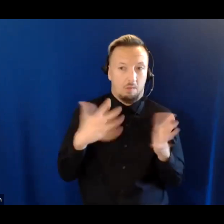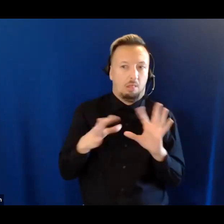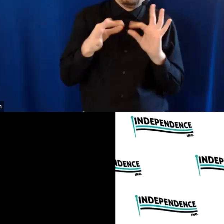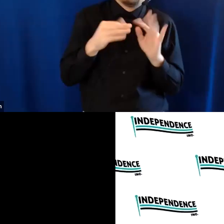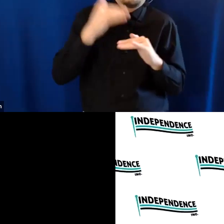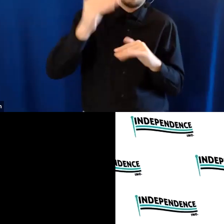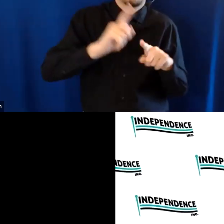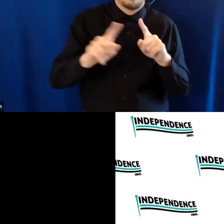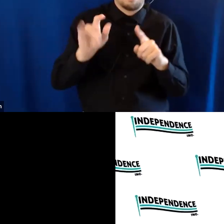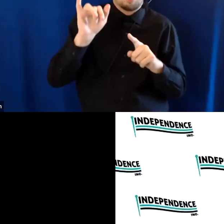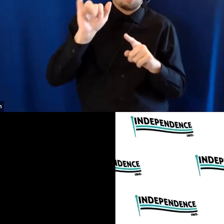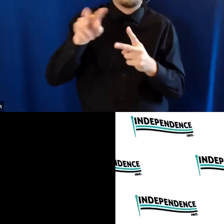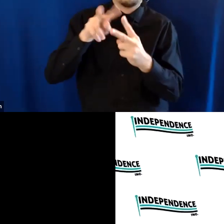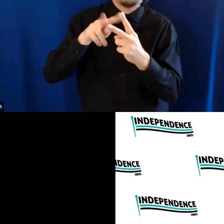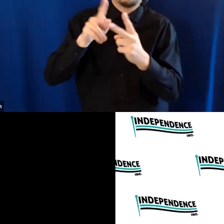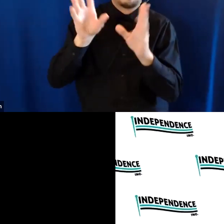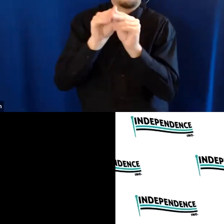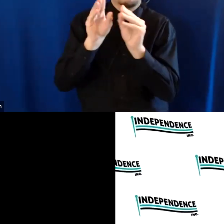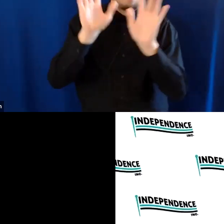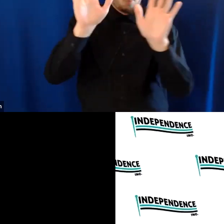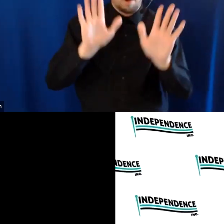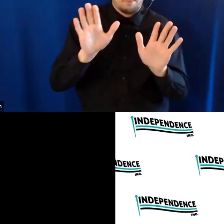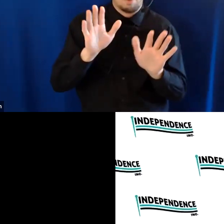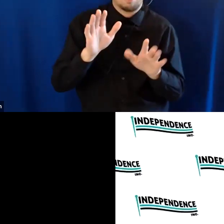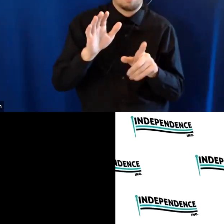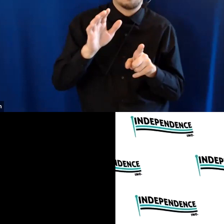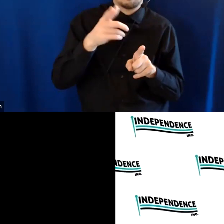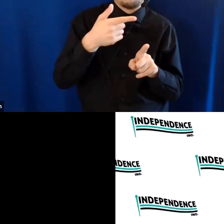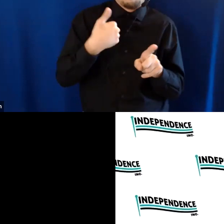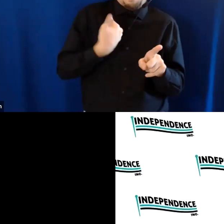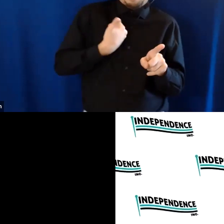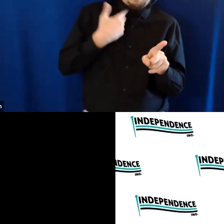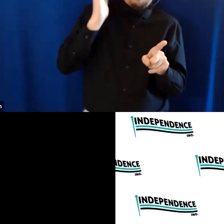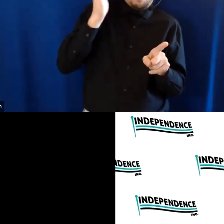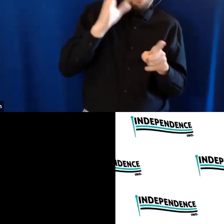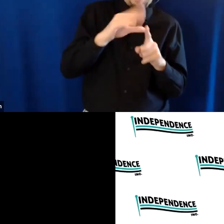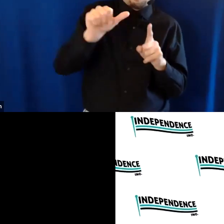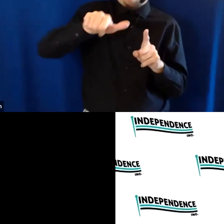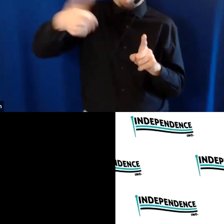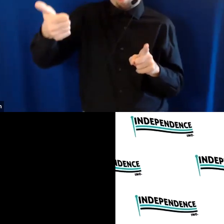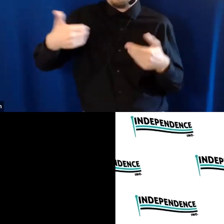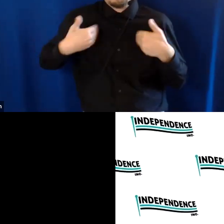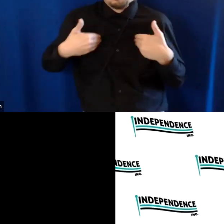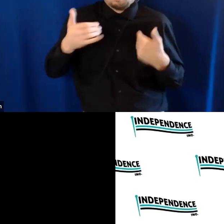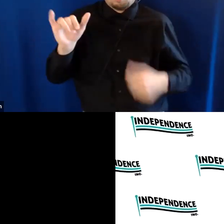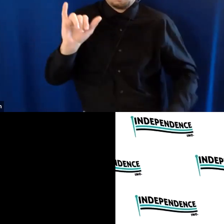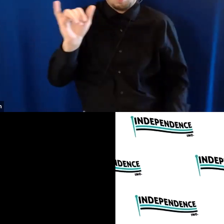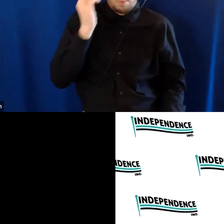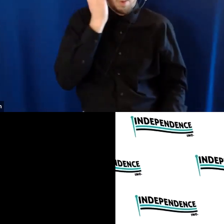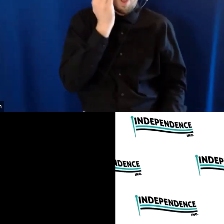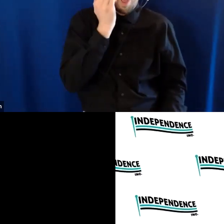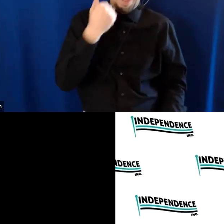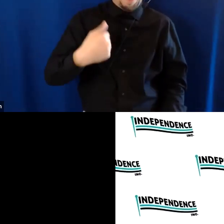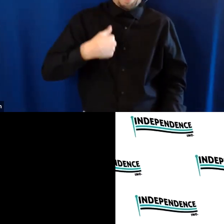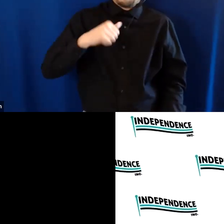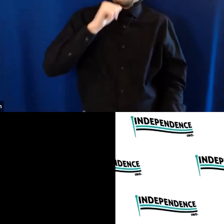but those conferences are going to be really amazing. You'll not only hear from myself, but other youth as well in the conference. Like I said, I don't speak for